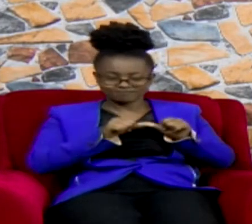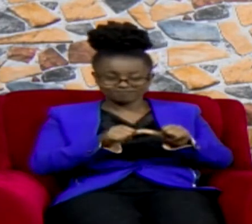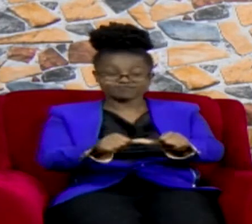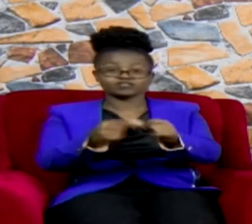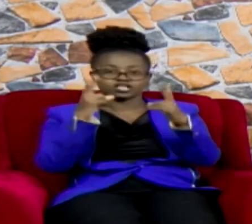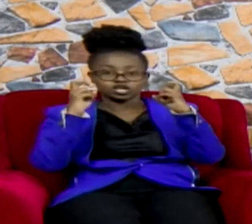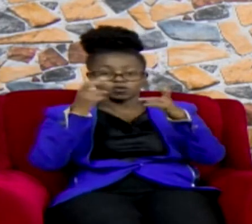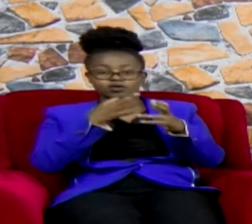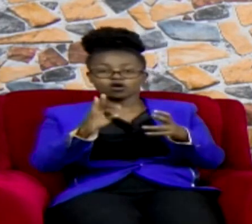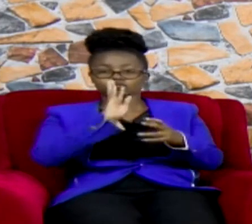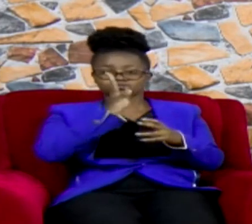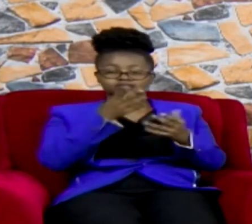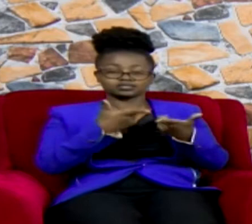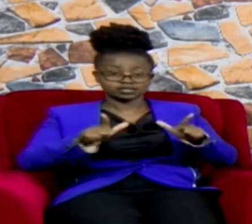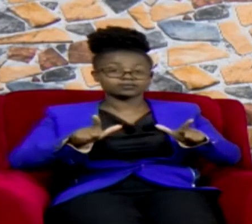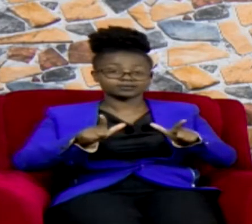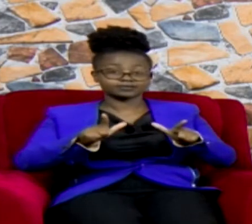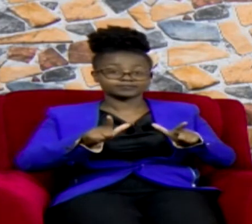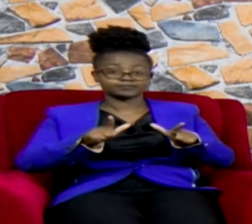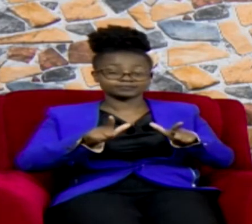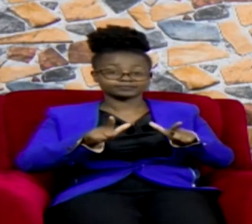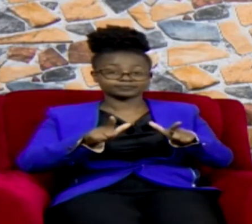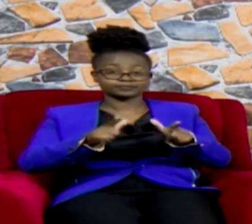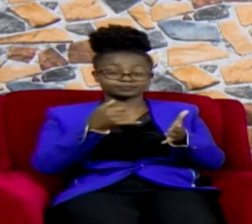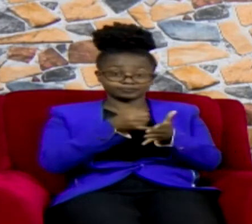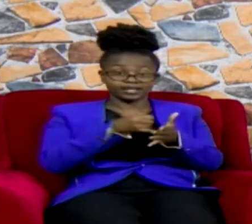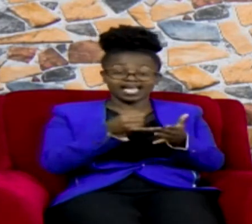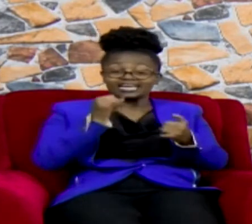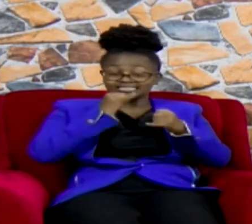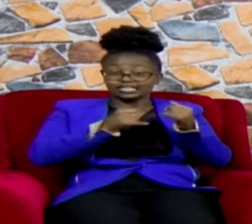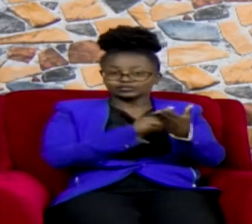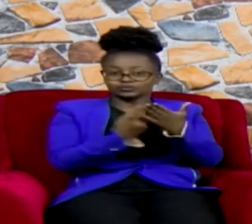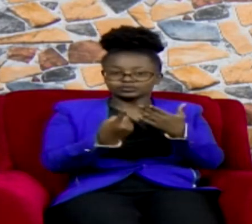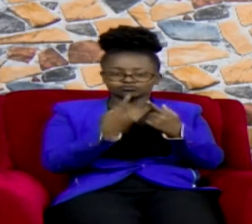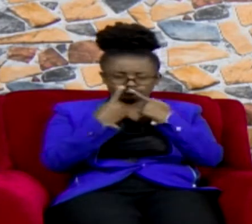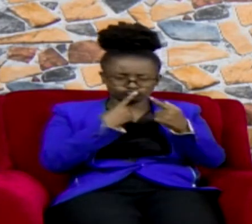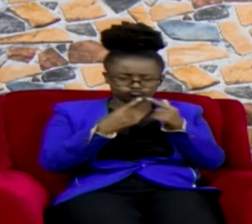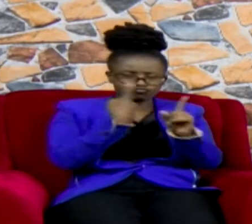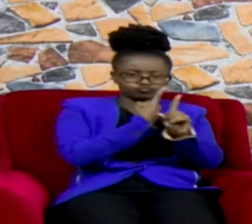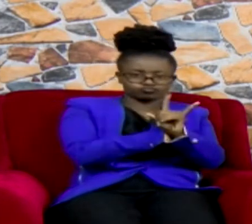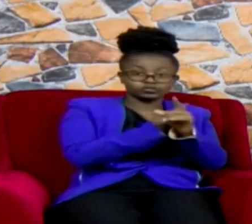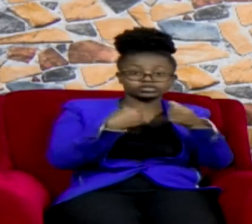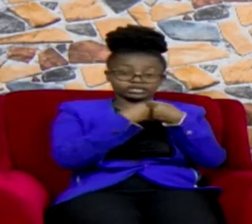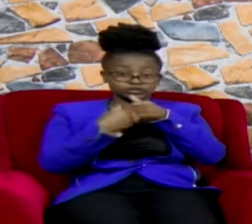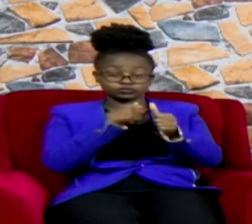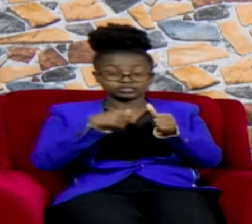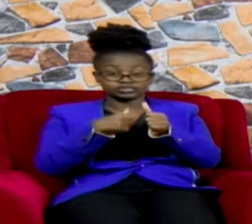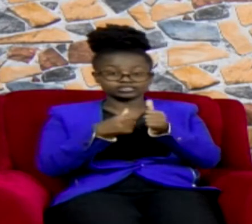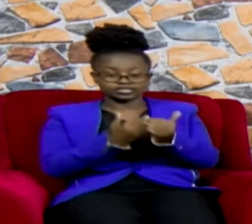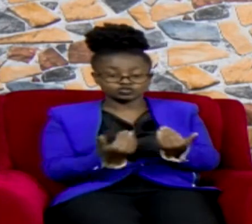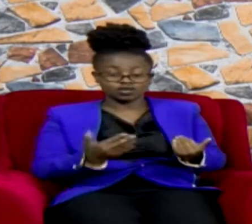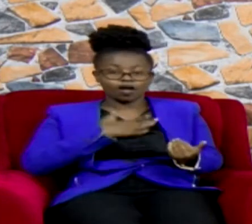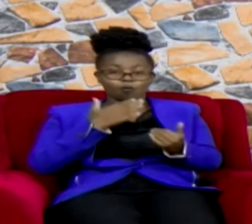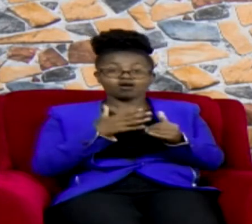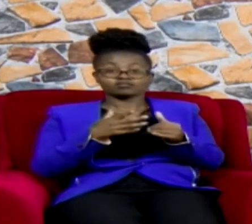with our topic of speech, language, and intervention. Last week, we touched on the different kinds of challenges that our children go